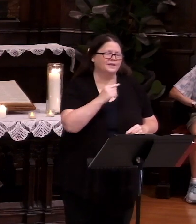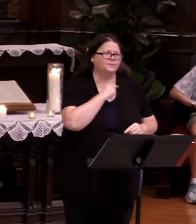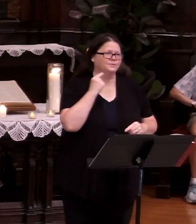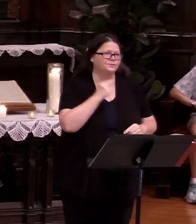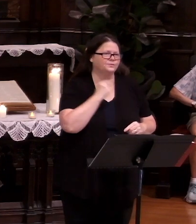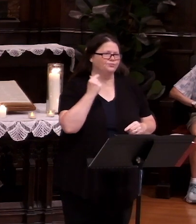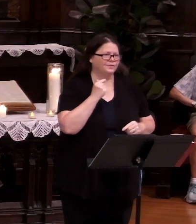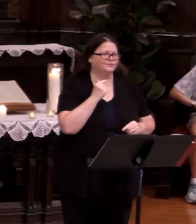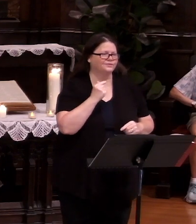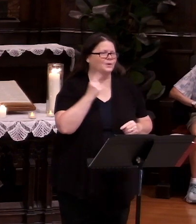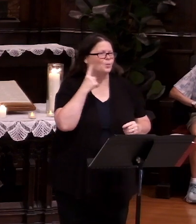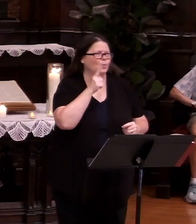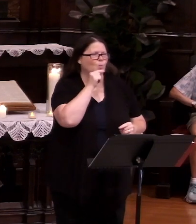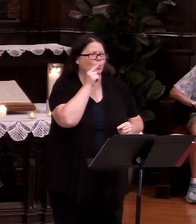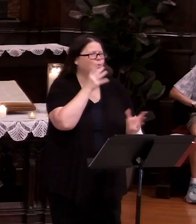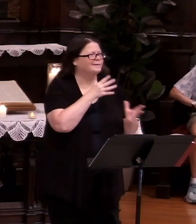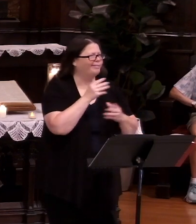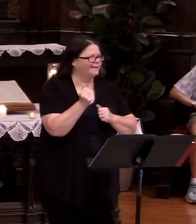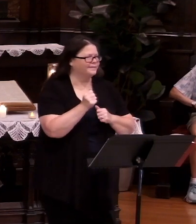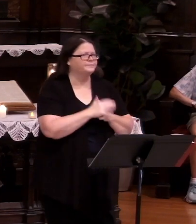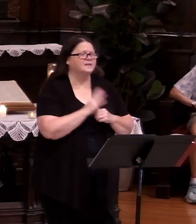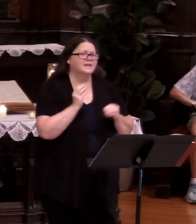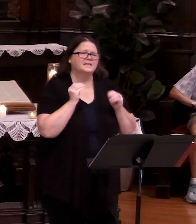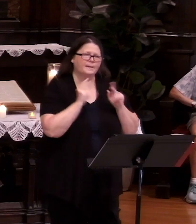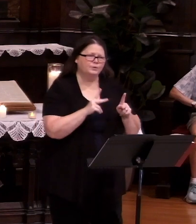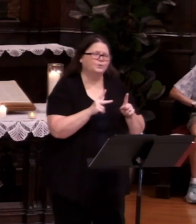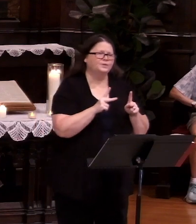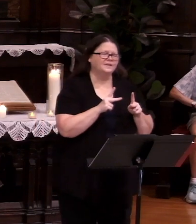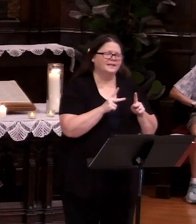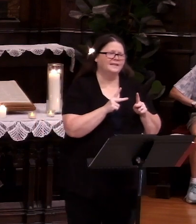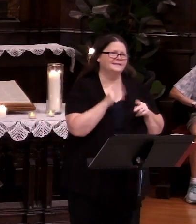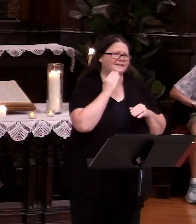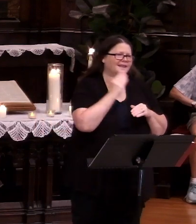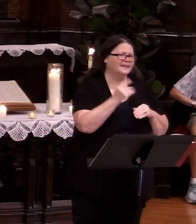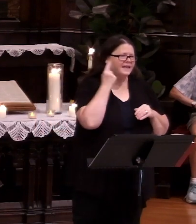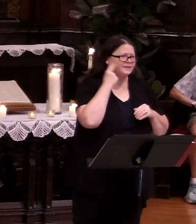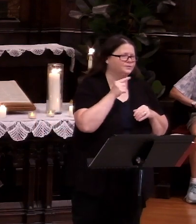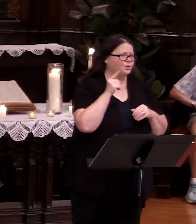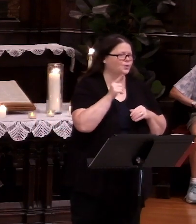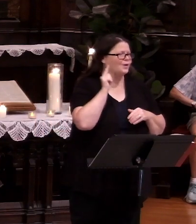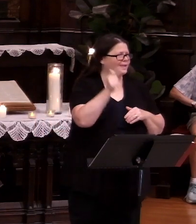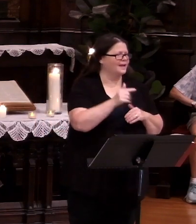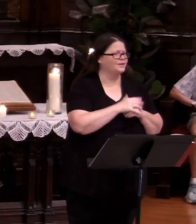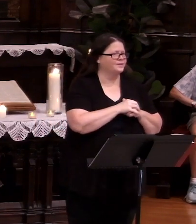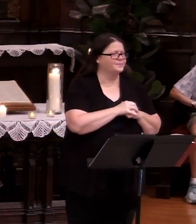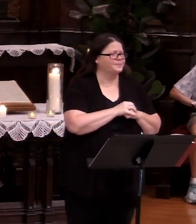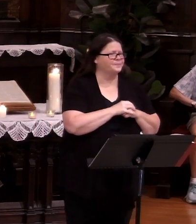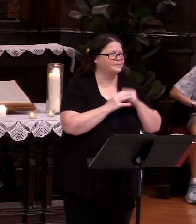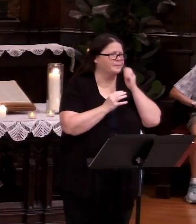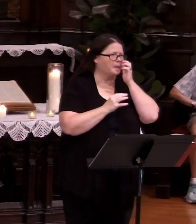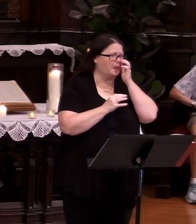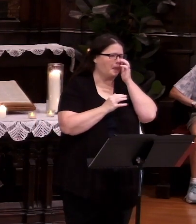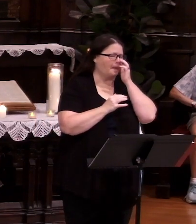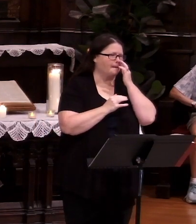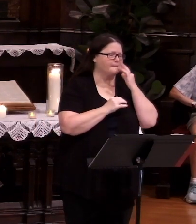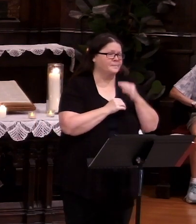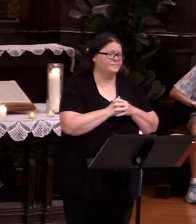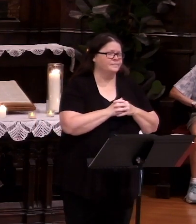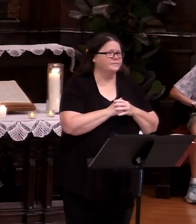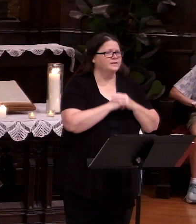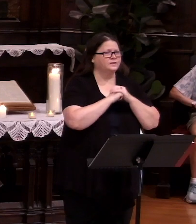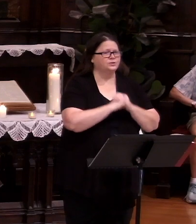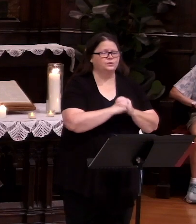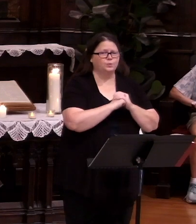Schmidt. We will have an opportunity to give thanks for her a little bit later on in the service, but after